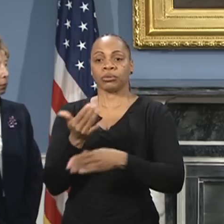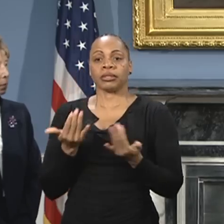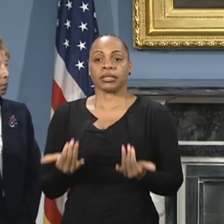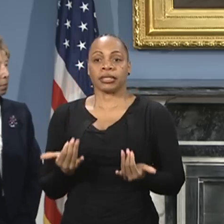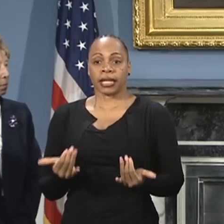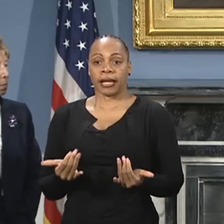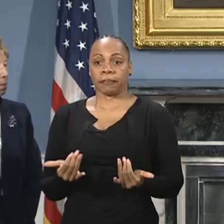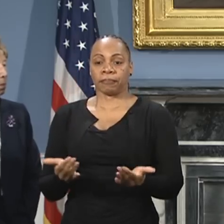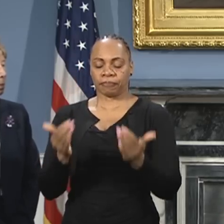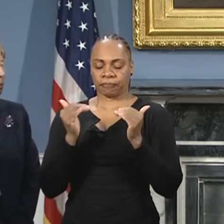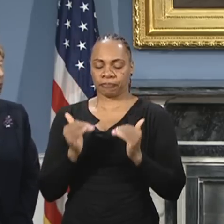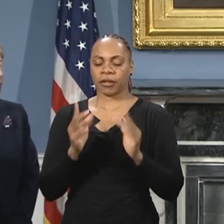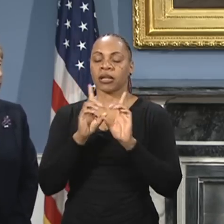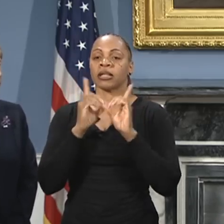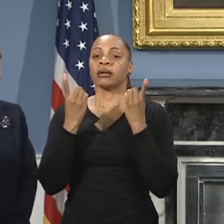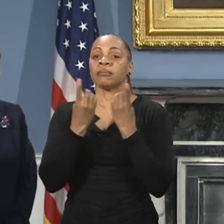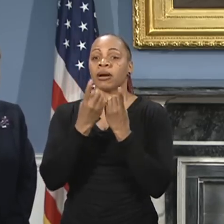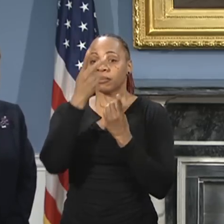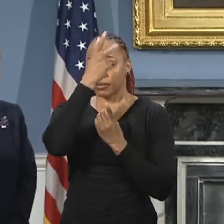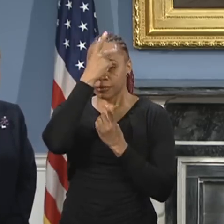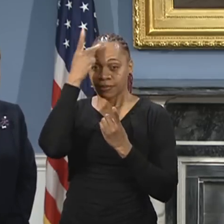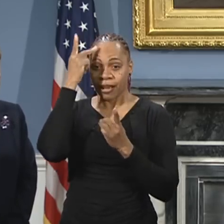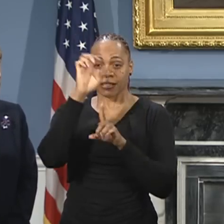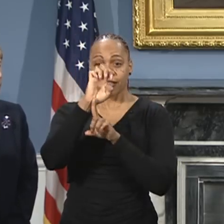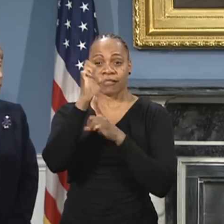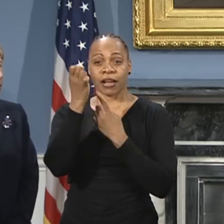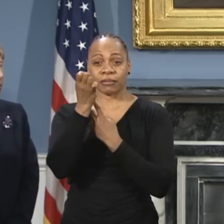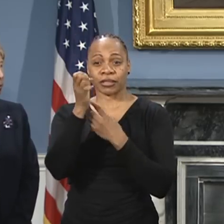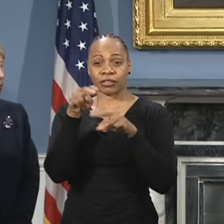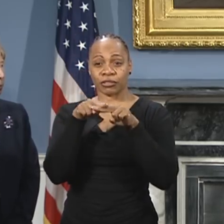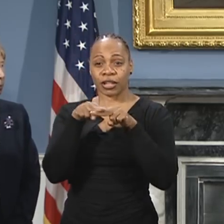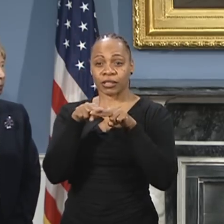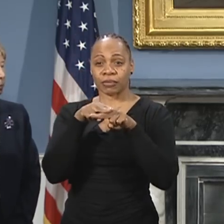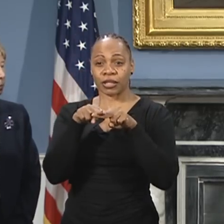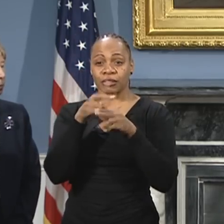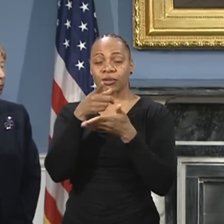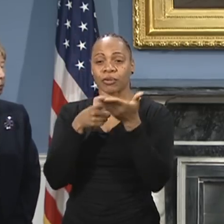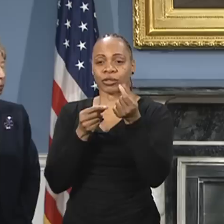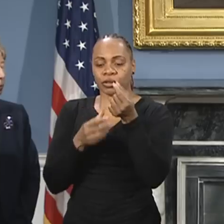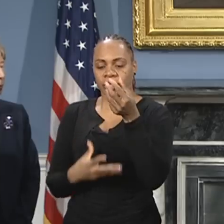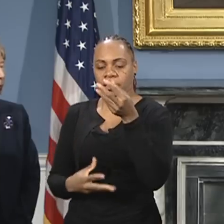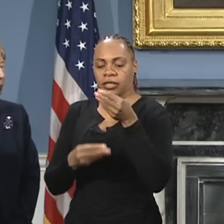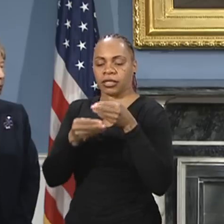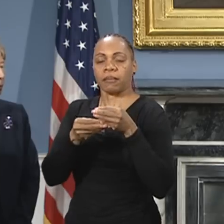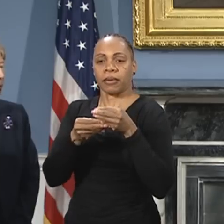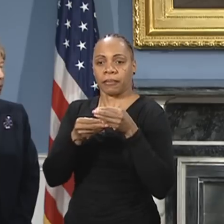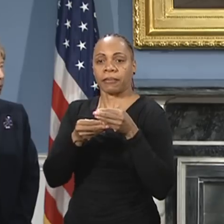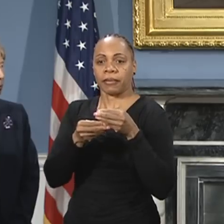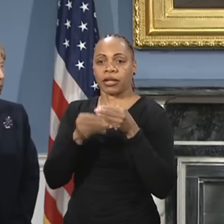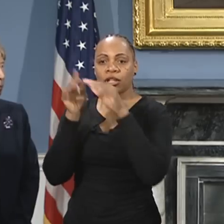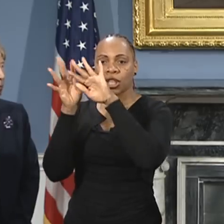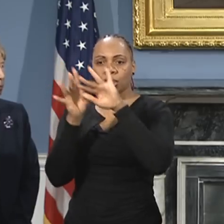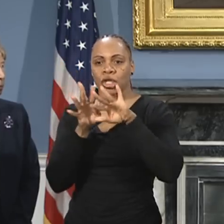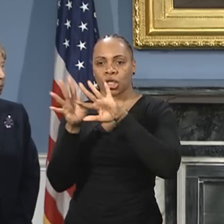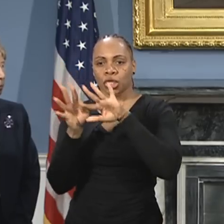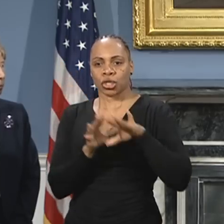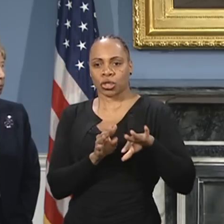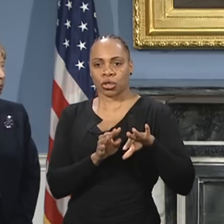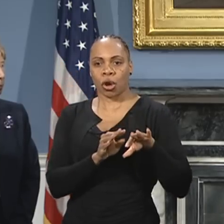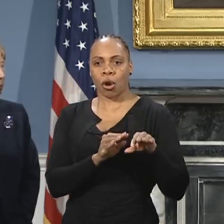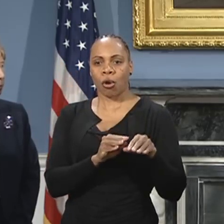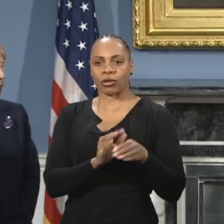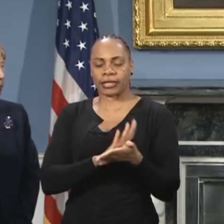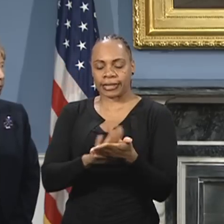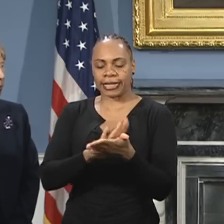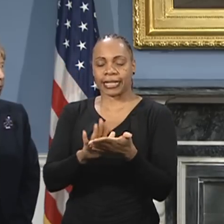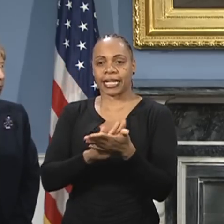Departments of Parks, Environmental Protection, and Transportation will supplement the snow removal effort with their own equipment. And